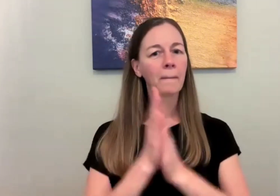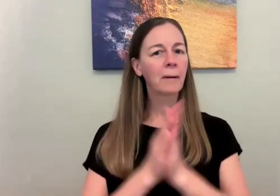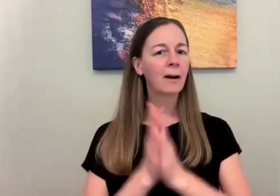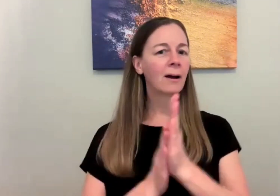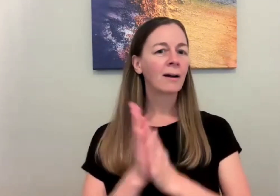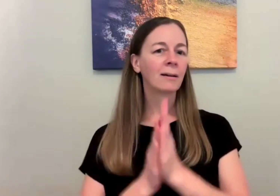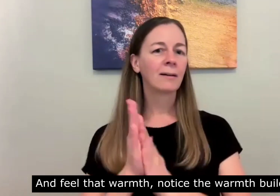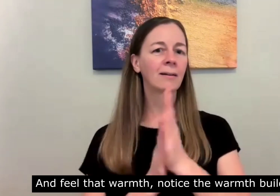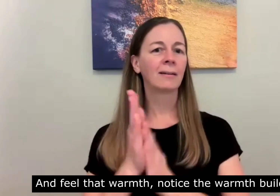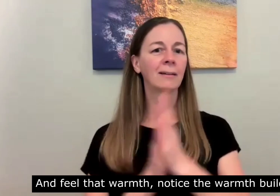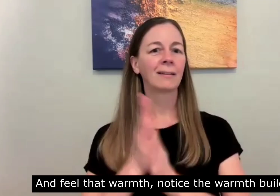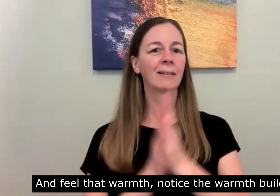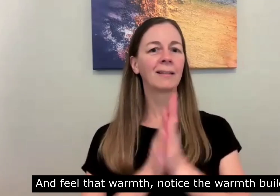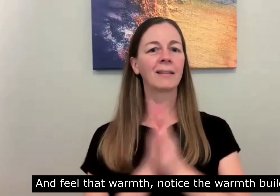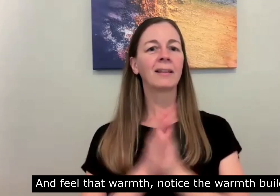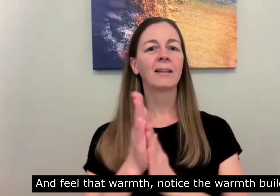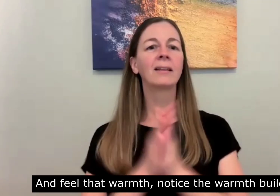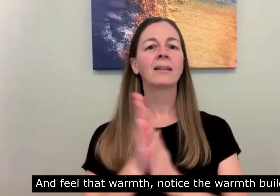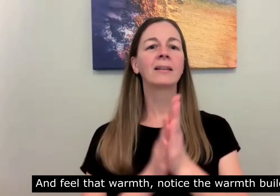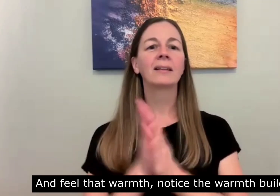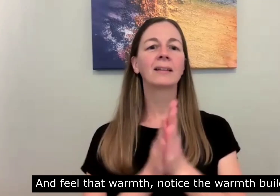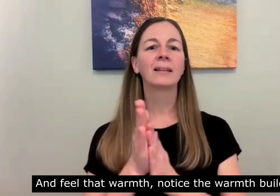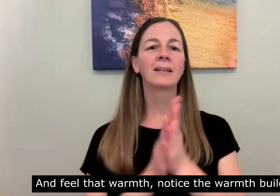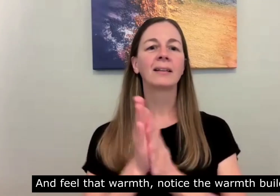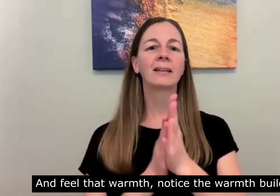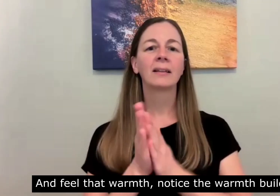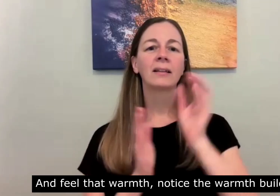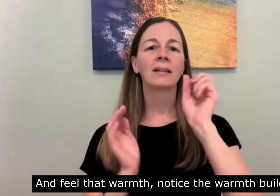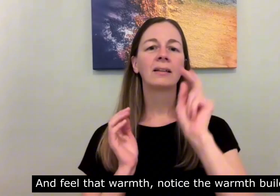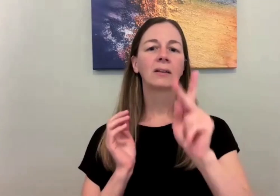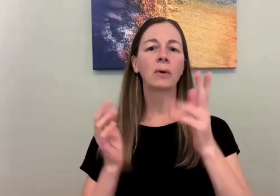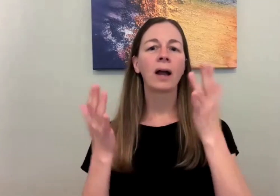And feel that warmth. Notice the warmth building.